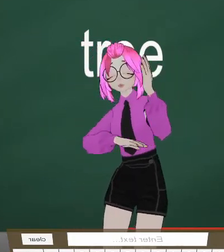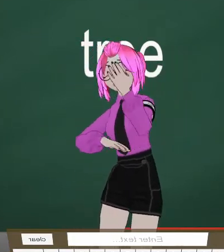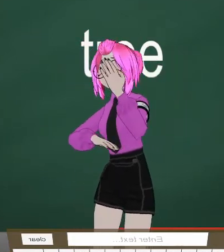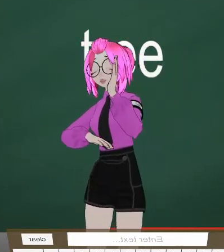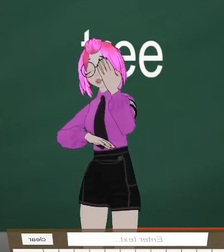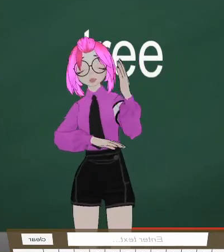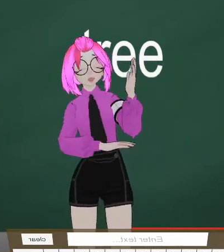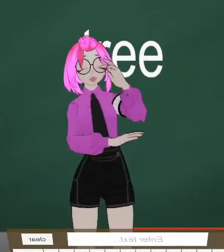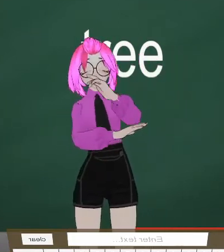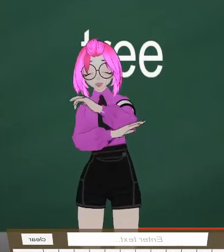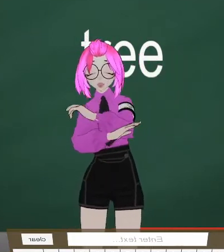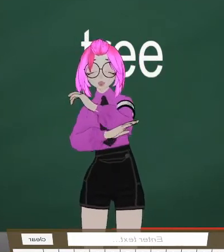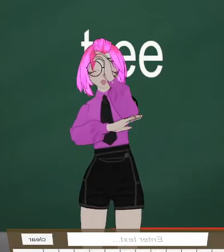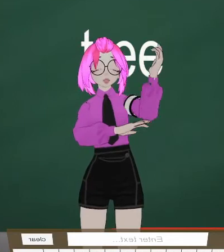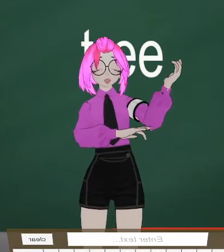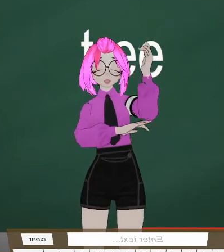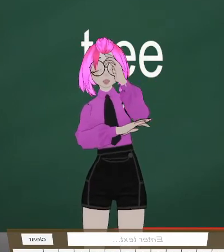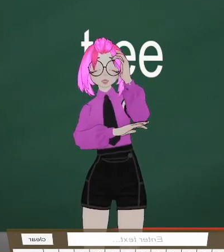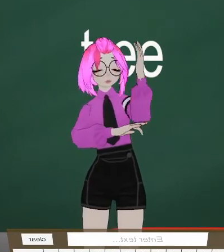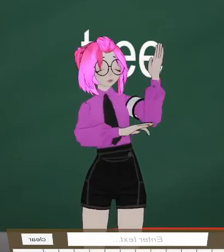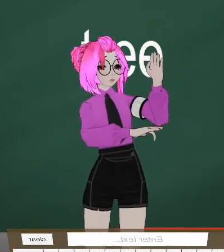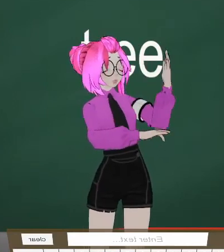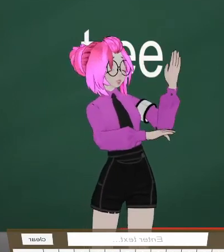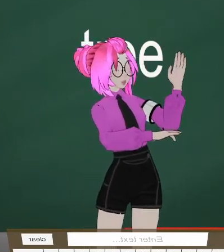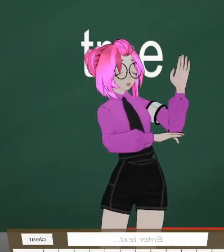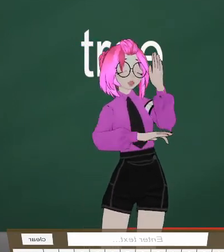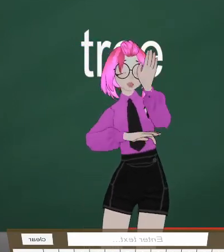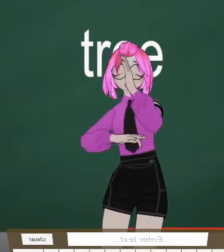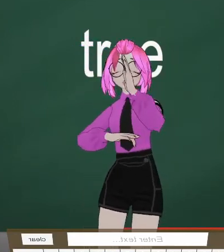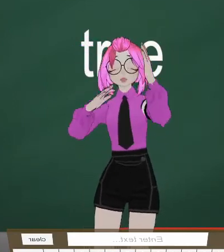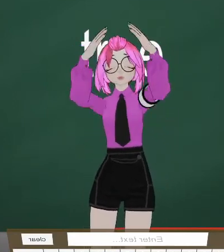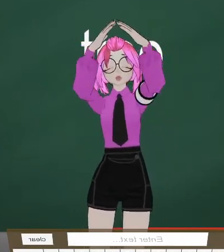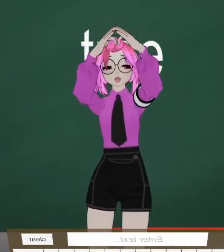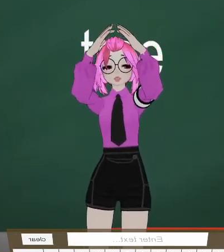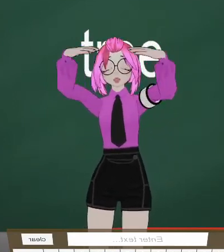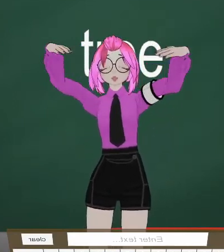so for christmas tree you might see people do christmas tree christmas tree or some people